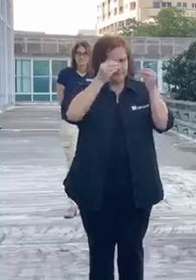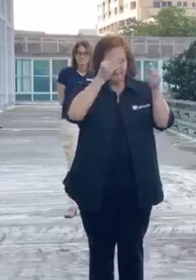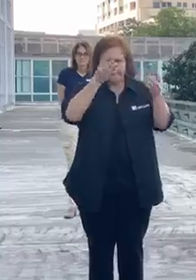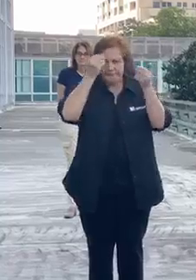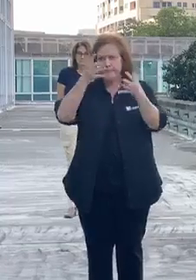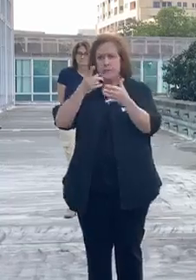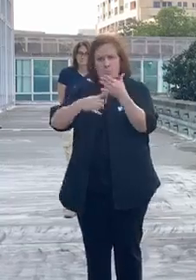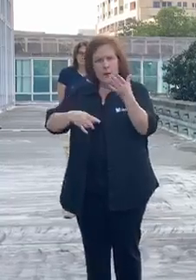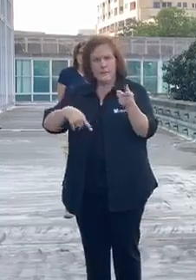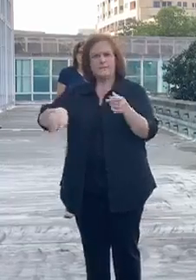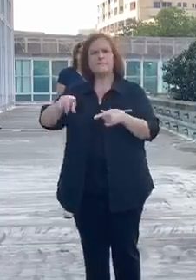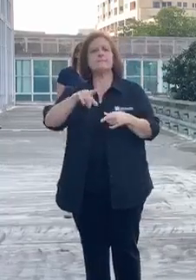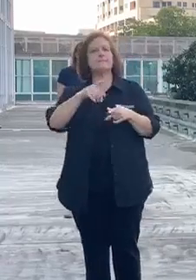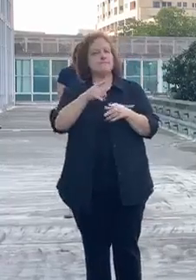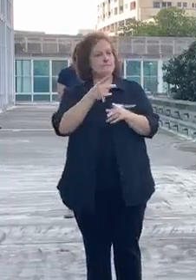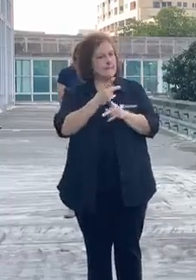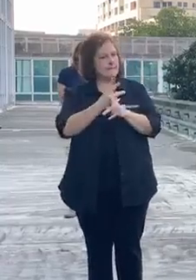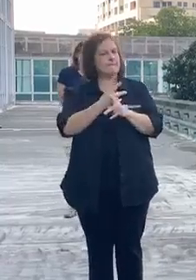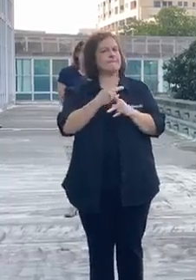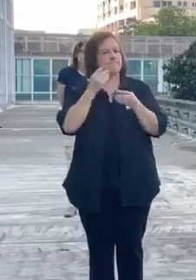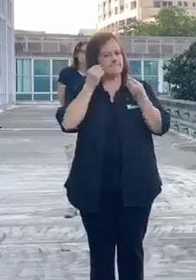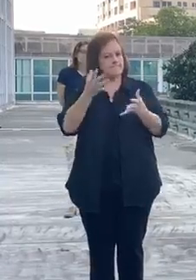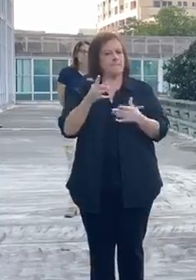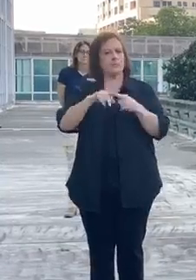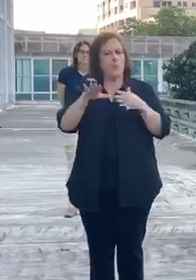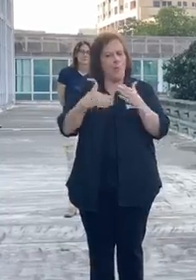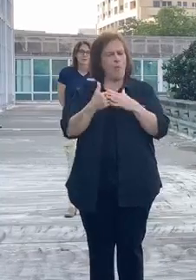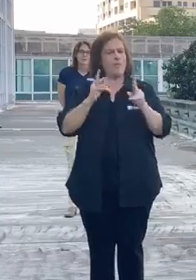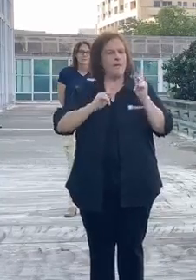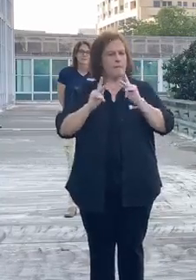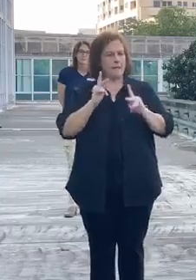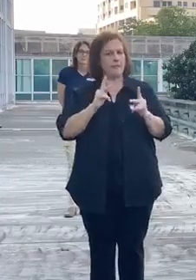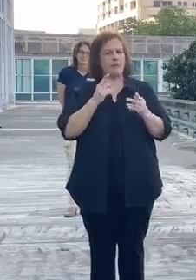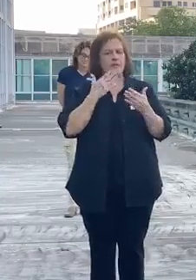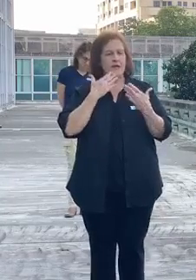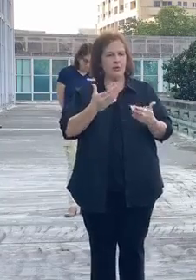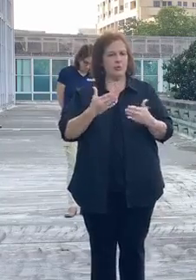and being responsible in your reporting. We appreciate that. Thank you.